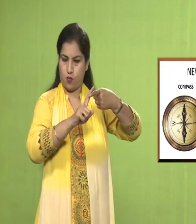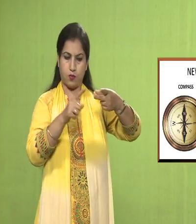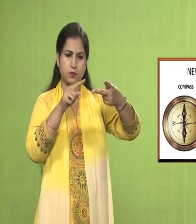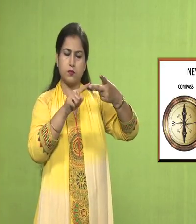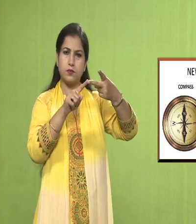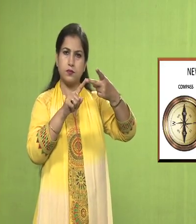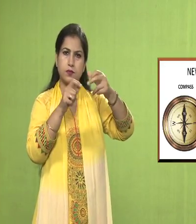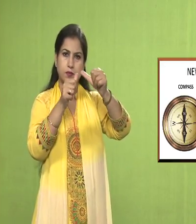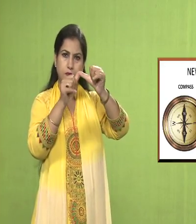Astrolabe.